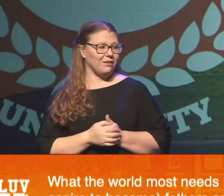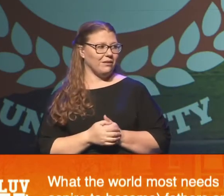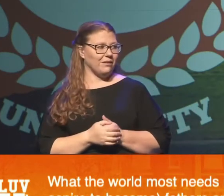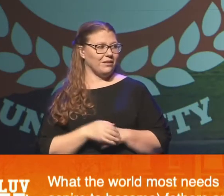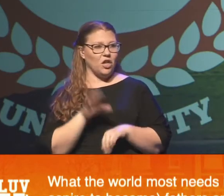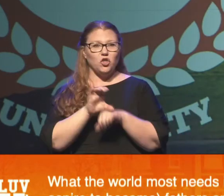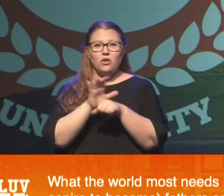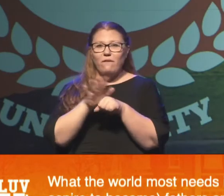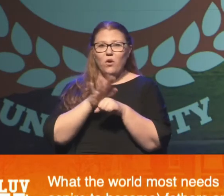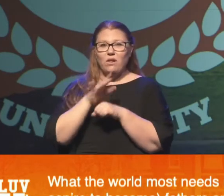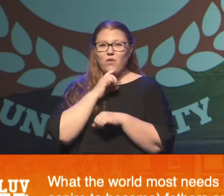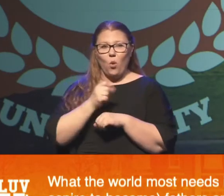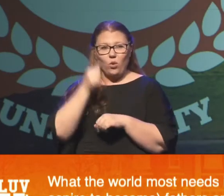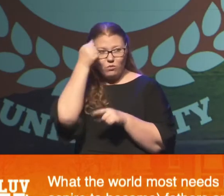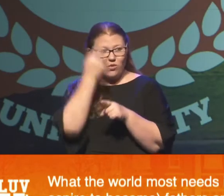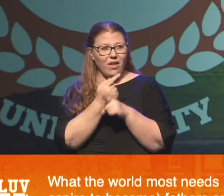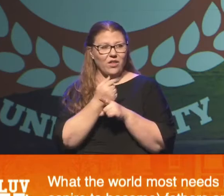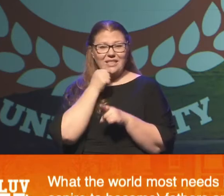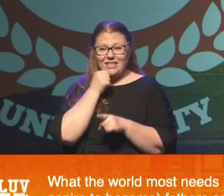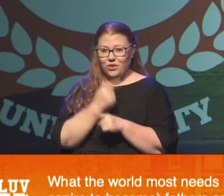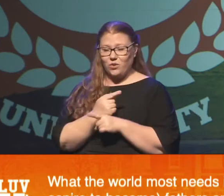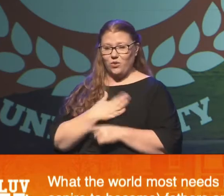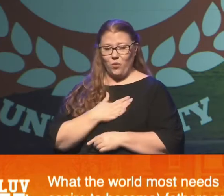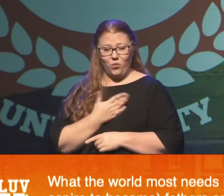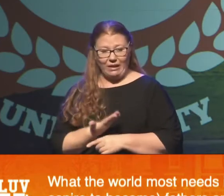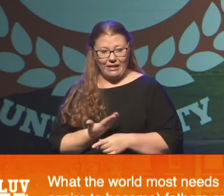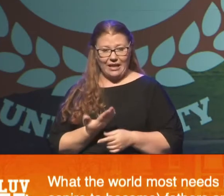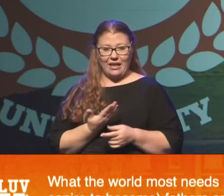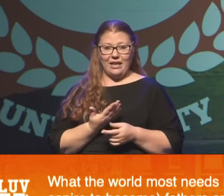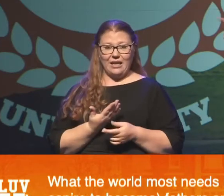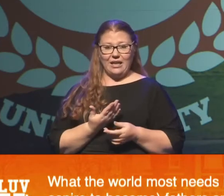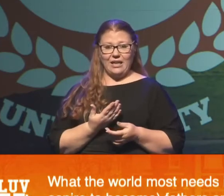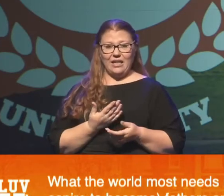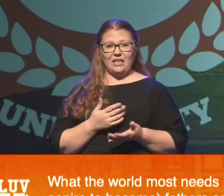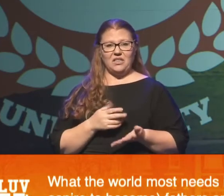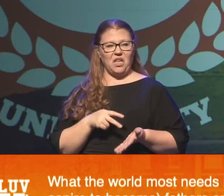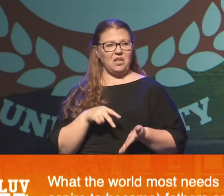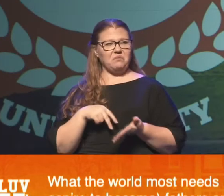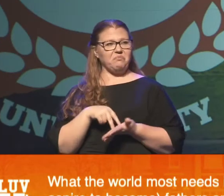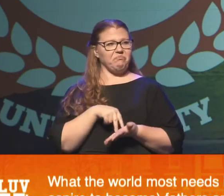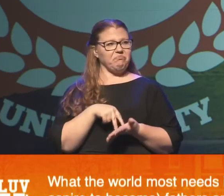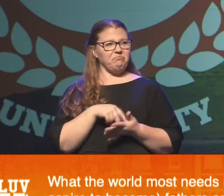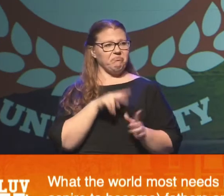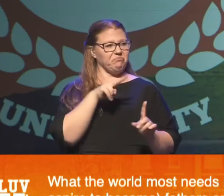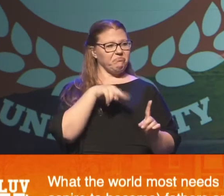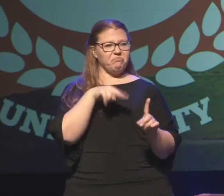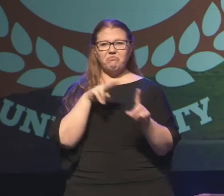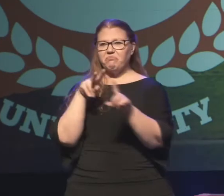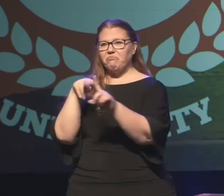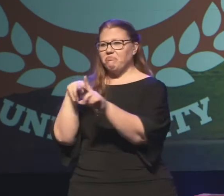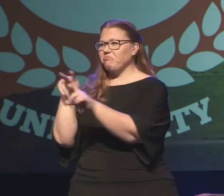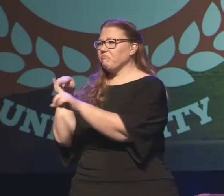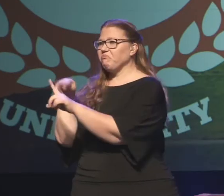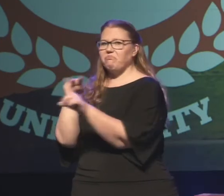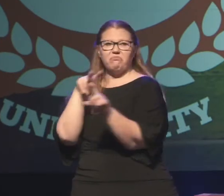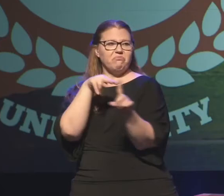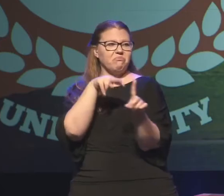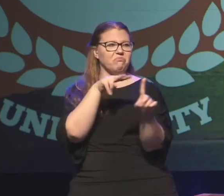Church is full of older brothers and sisters who are willing to stand around and point at that church or that person or that group of people and say, well,